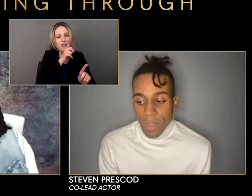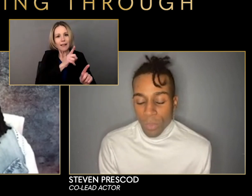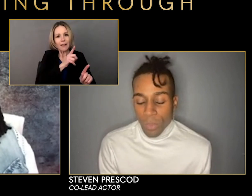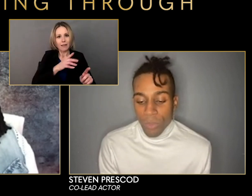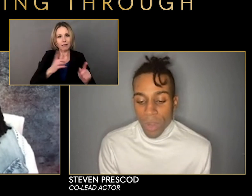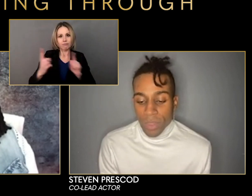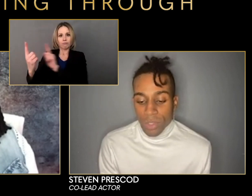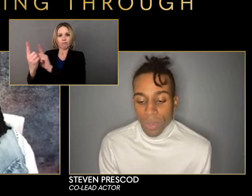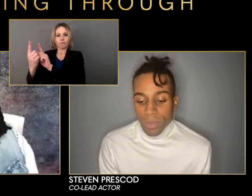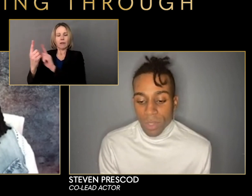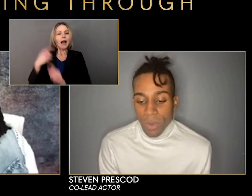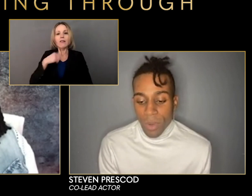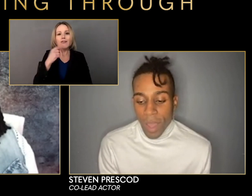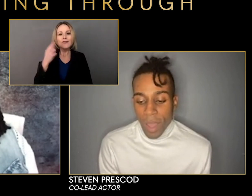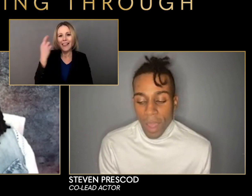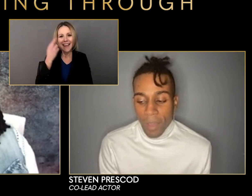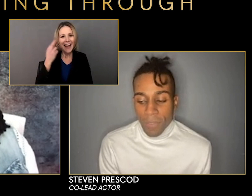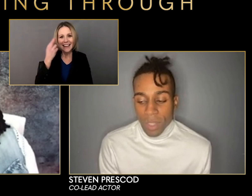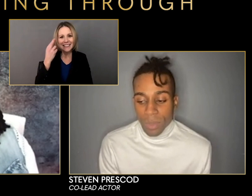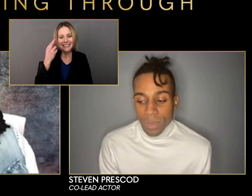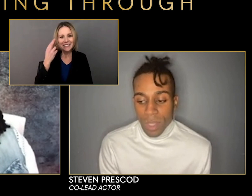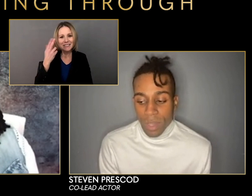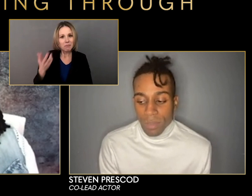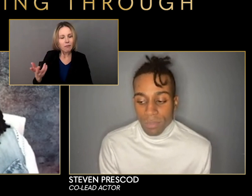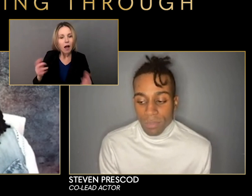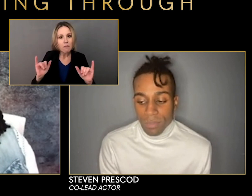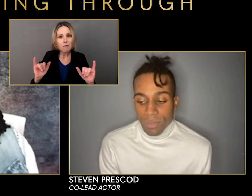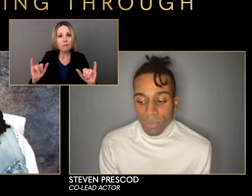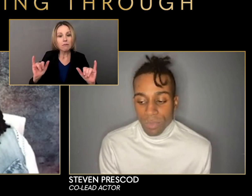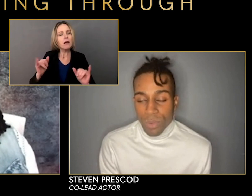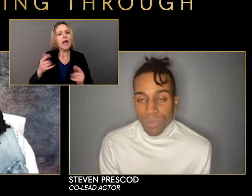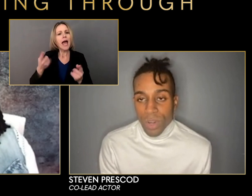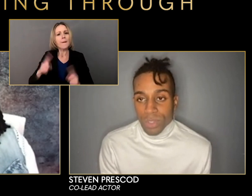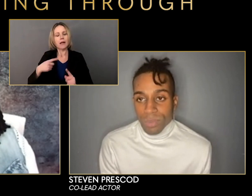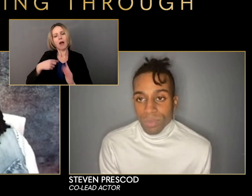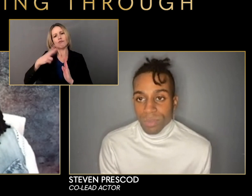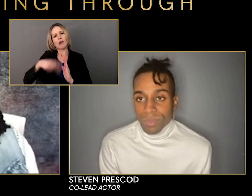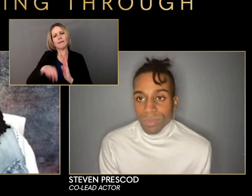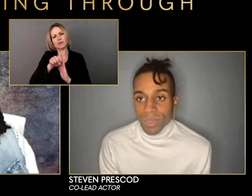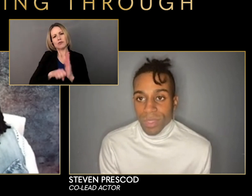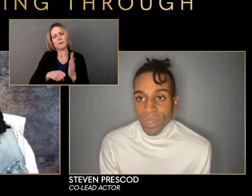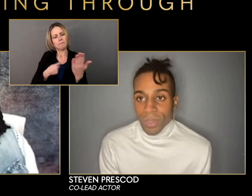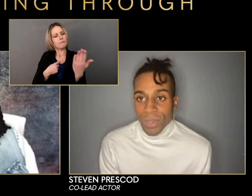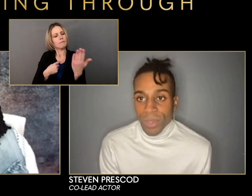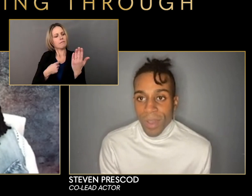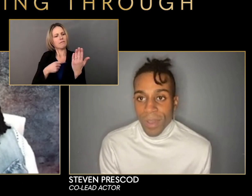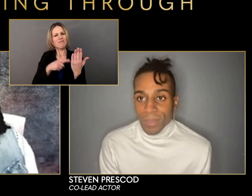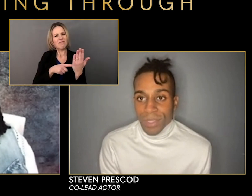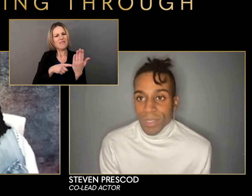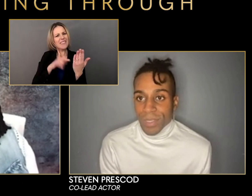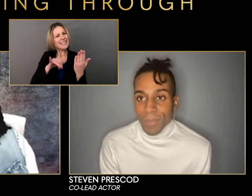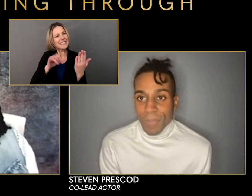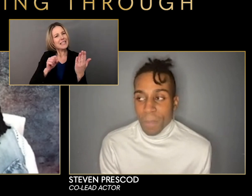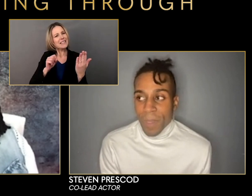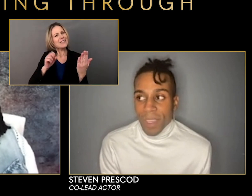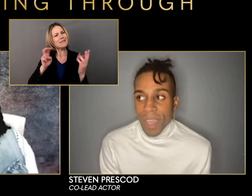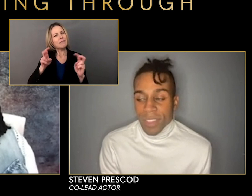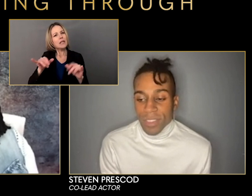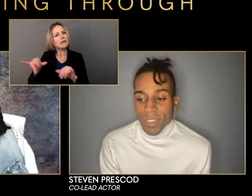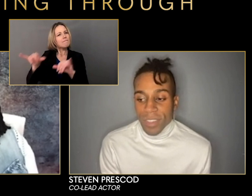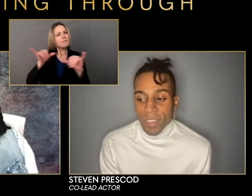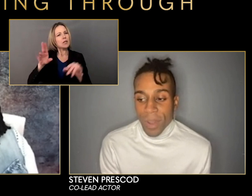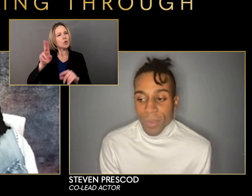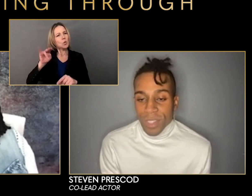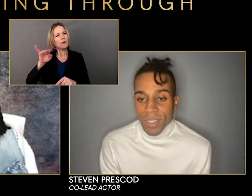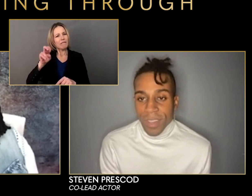just when I read the script, I felt that it was universal. So just being